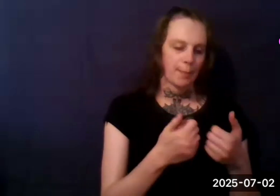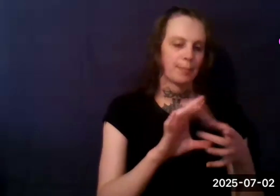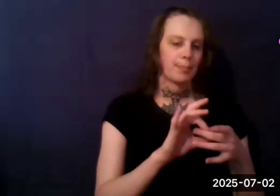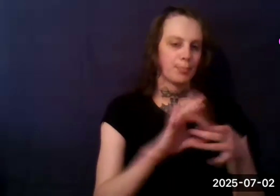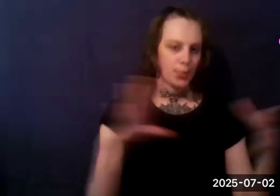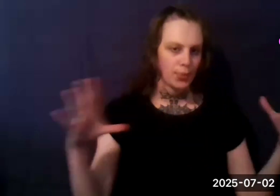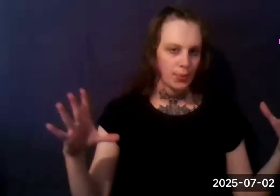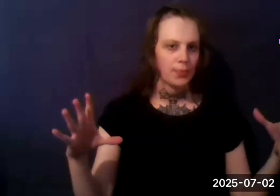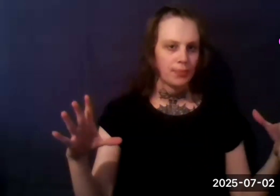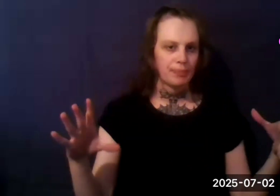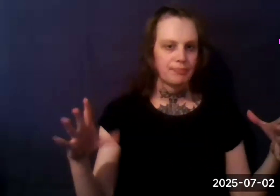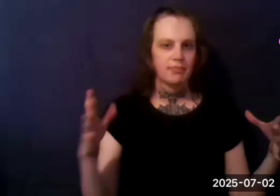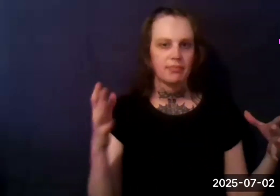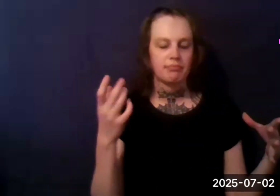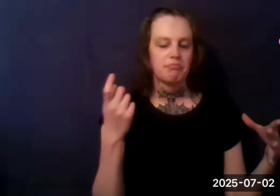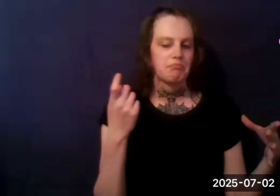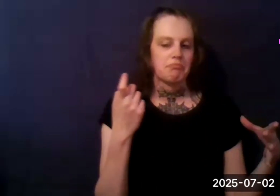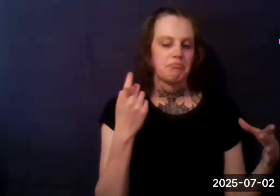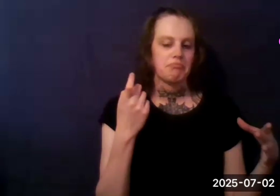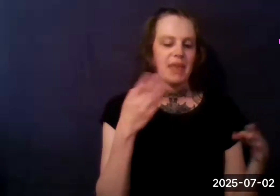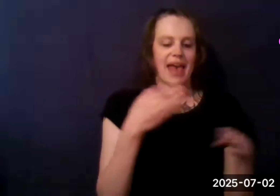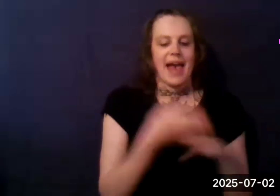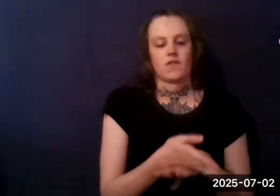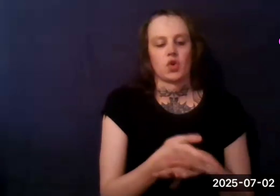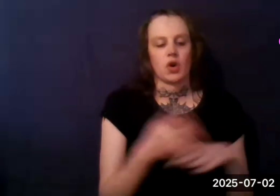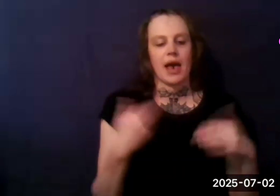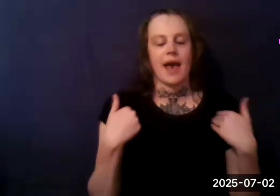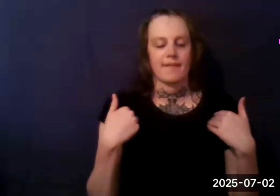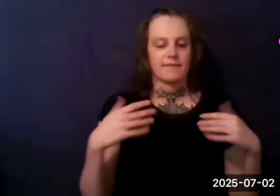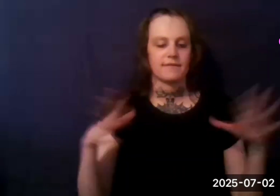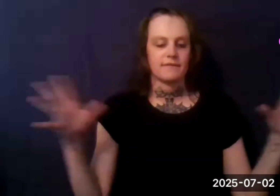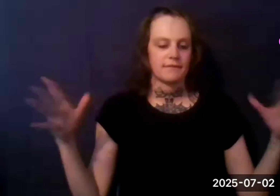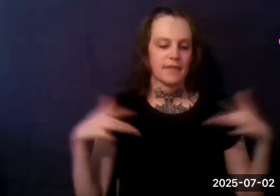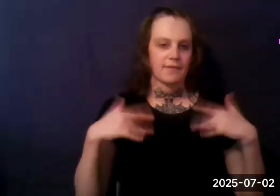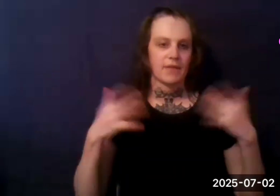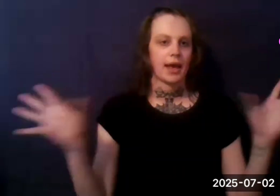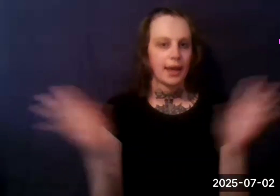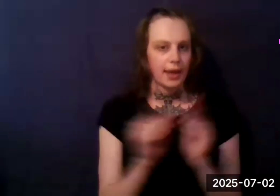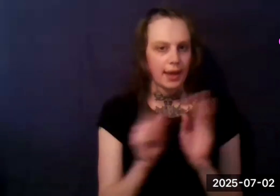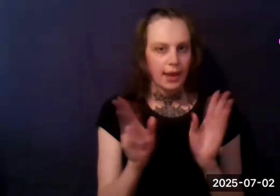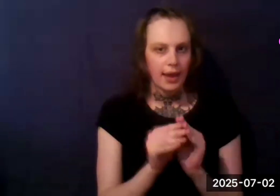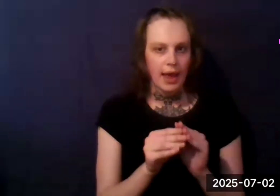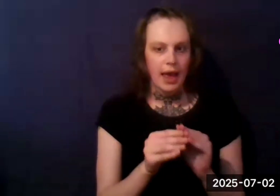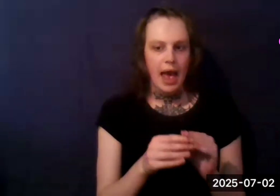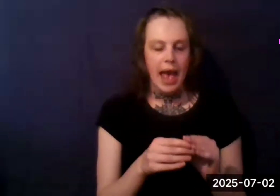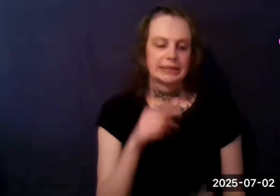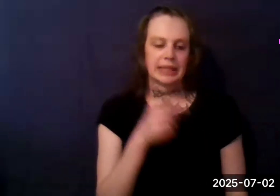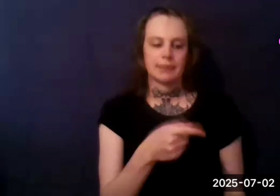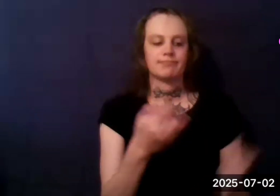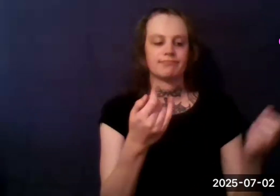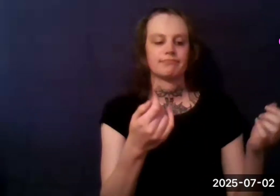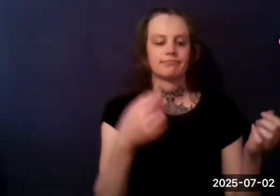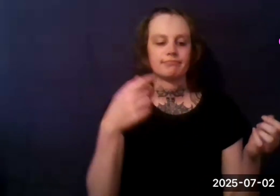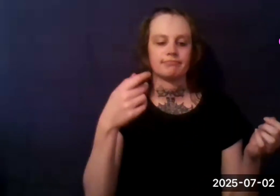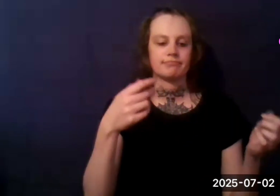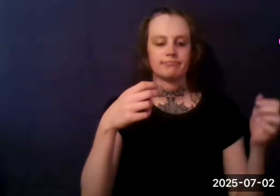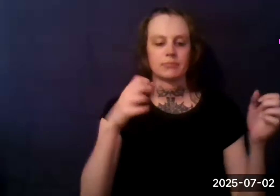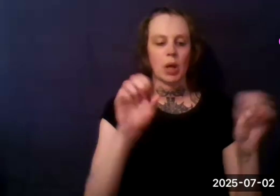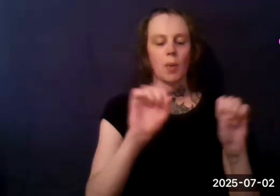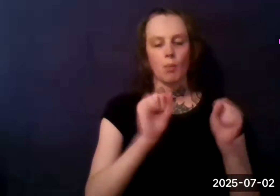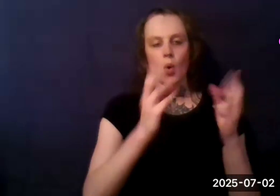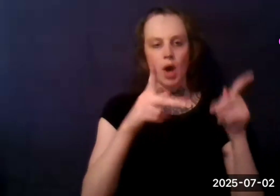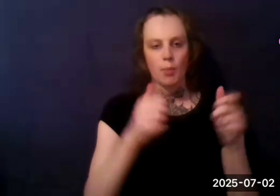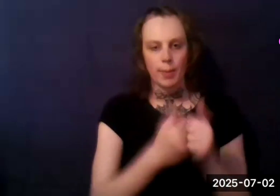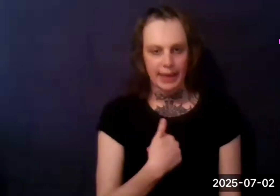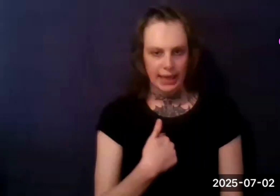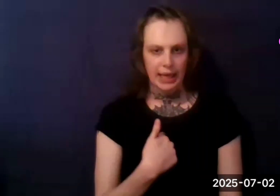event, LICYPAA. I got dumped, and that was like one of the biggest like life changes, like negative life changes in sobriety for